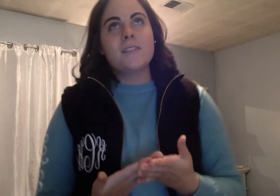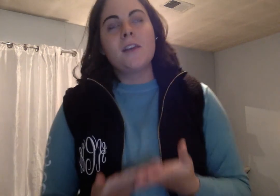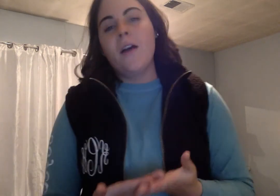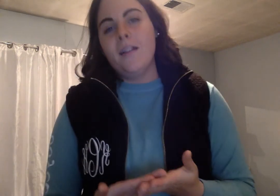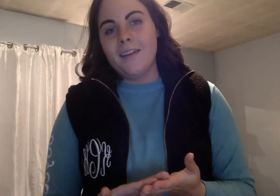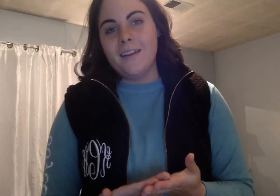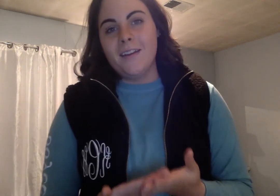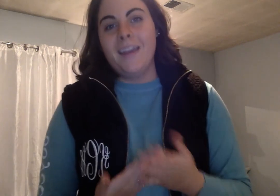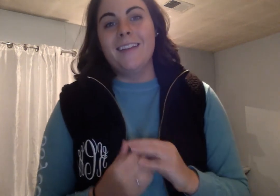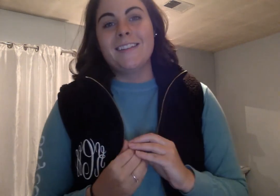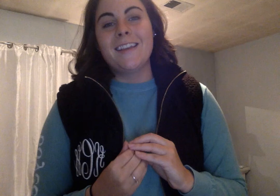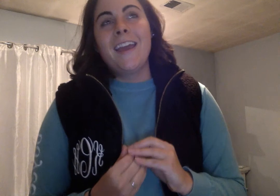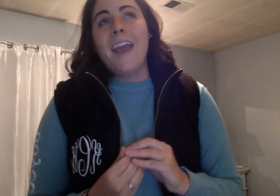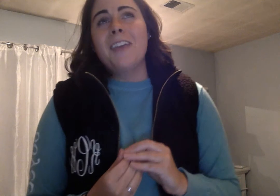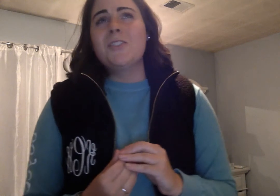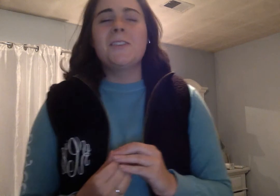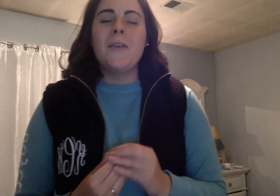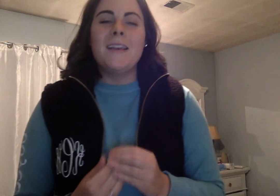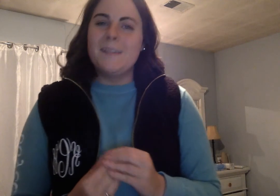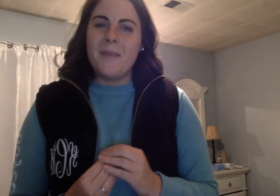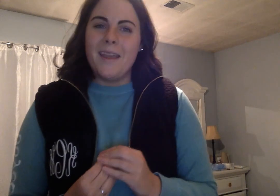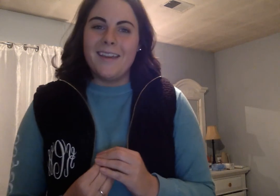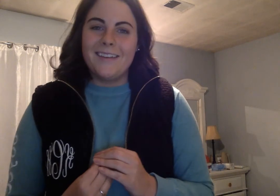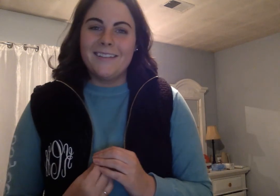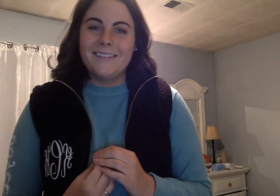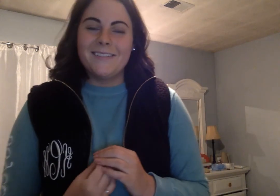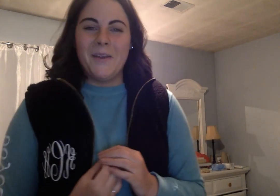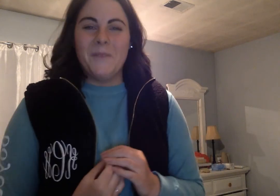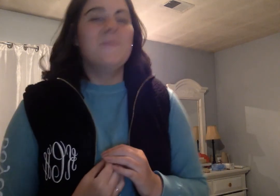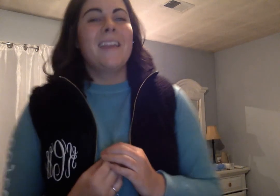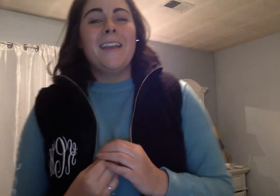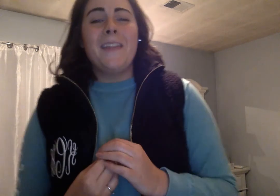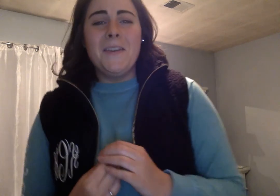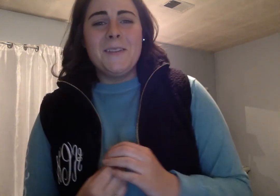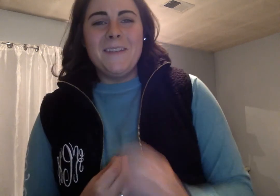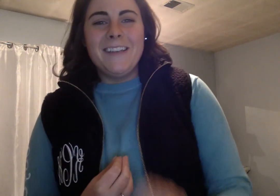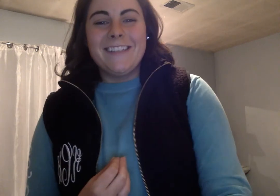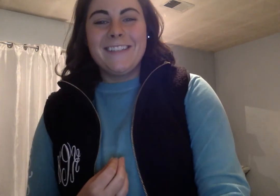so elegant, and it's just so easy to make. So, thank you so much.